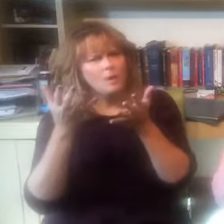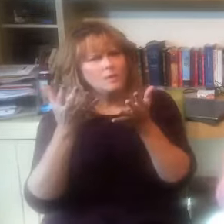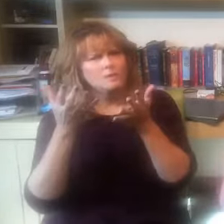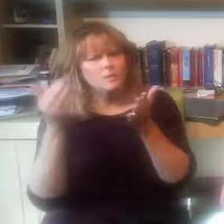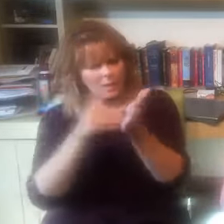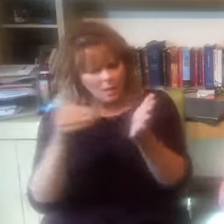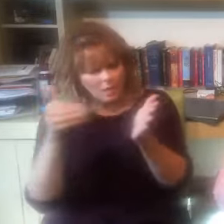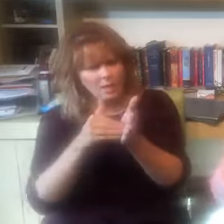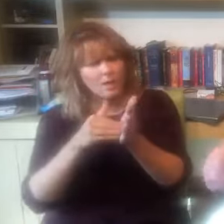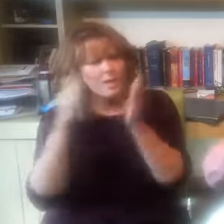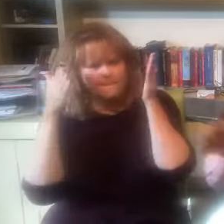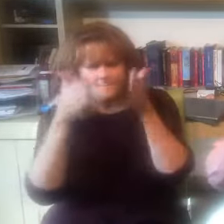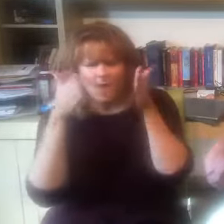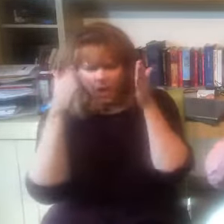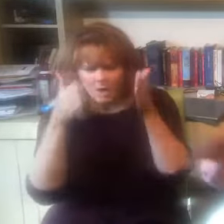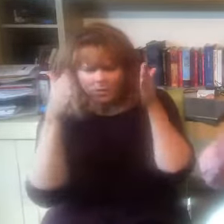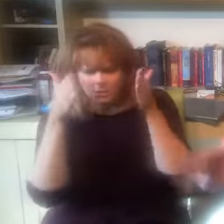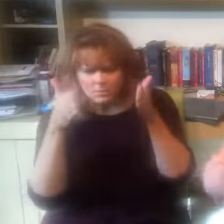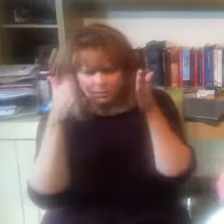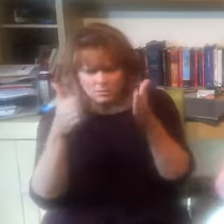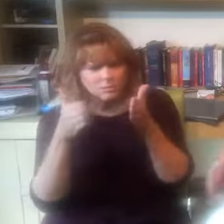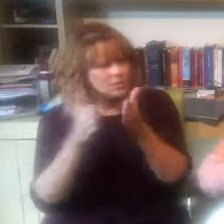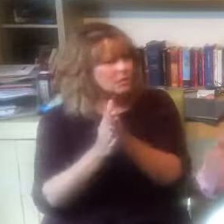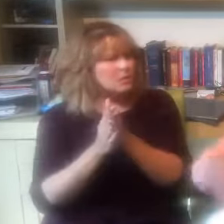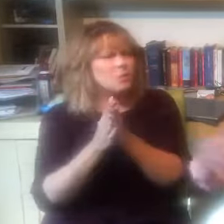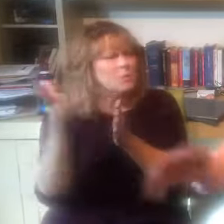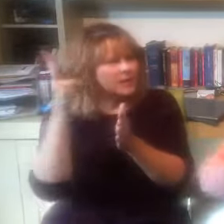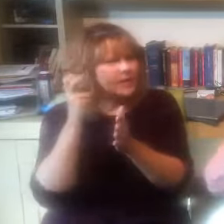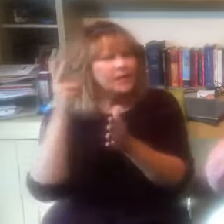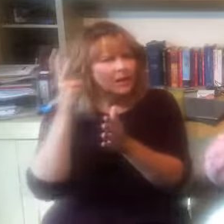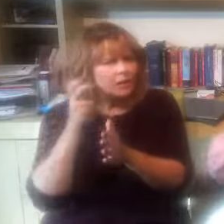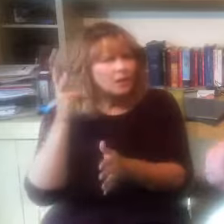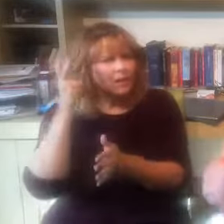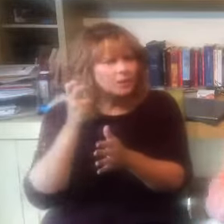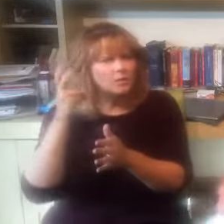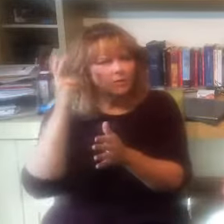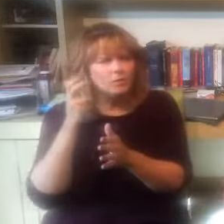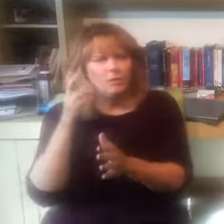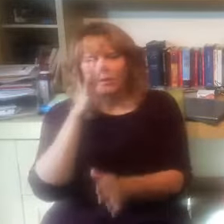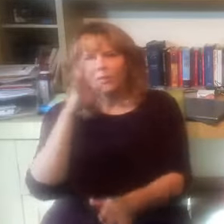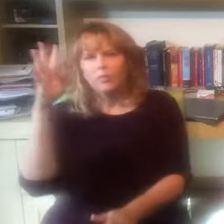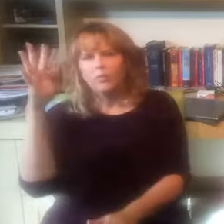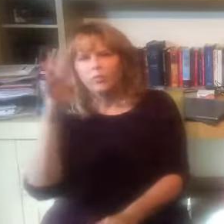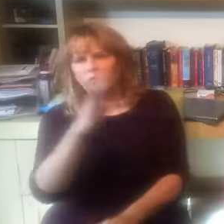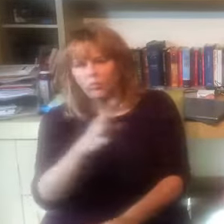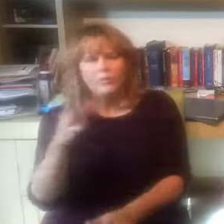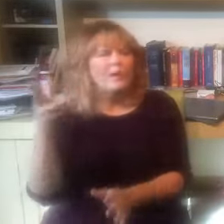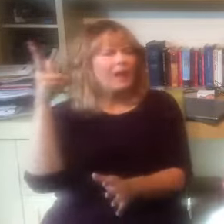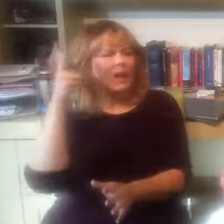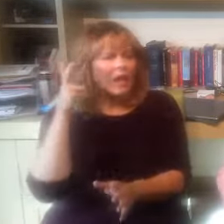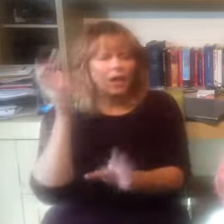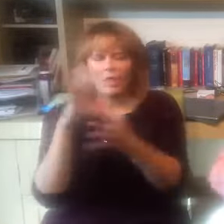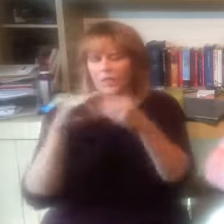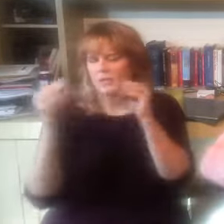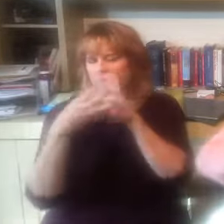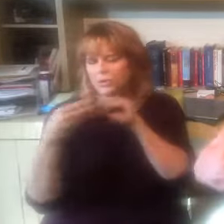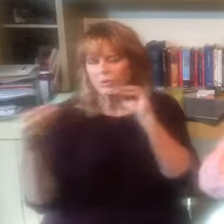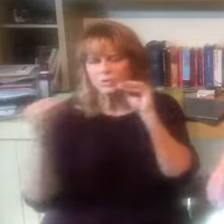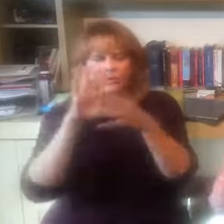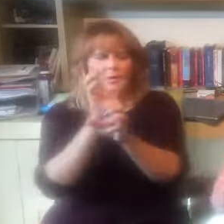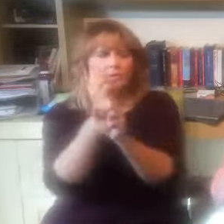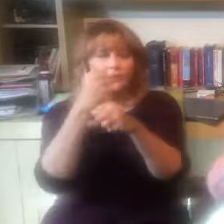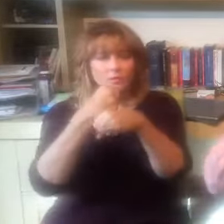to really pay attention because we, you know, when we hear something so many times, and all of us heard the story of the creation, but a lot of times when